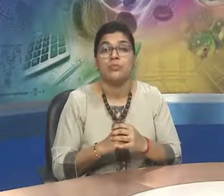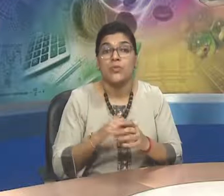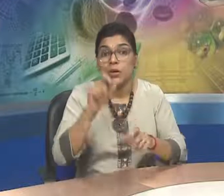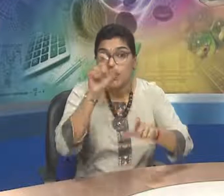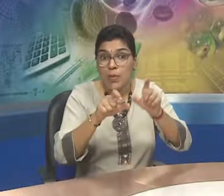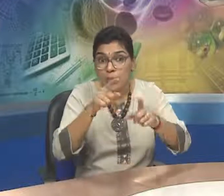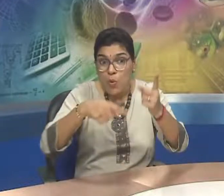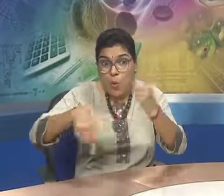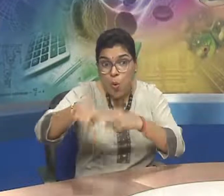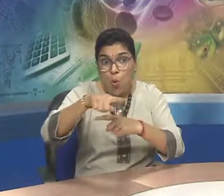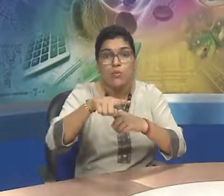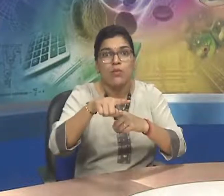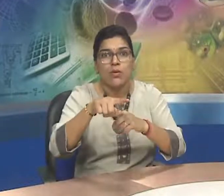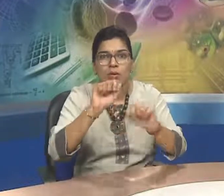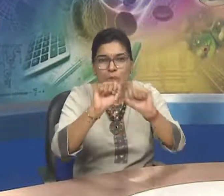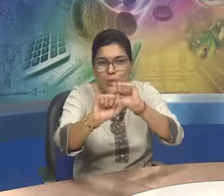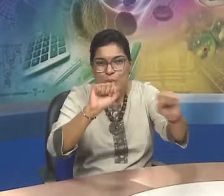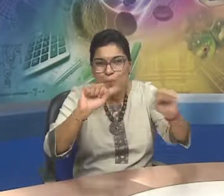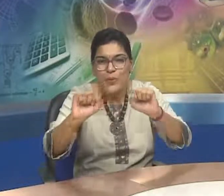So, that is the reason